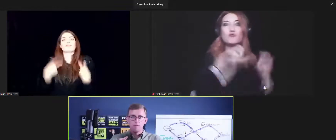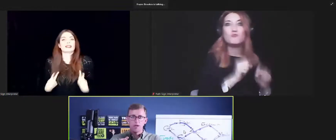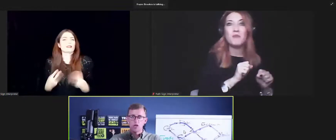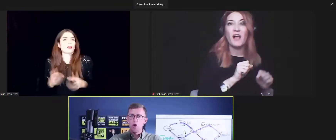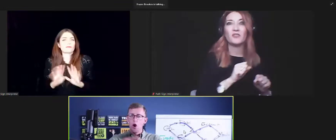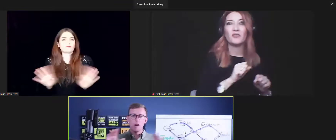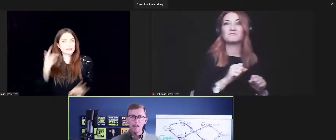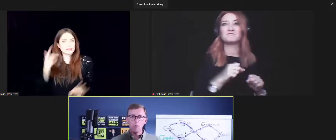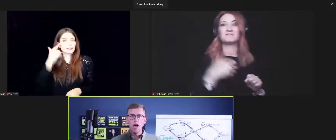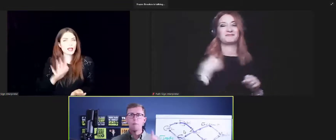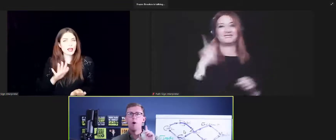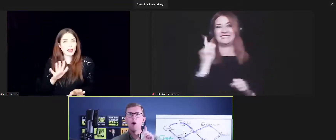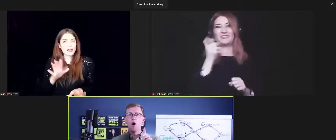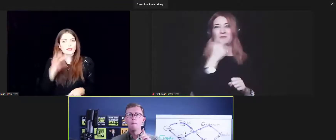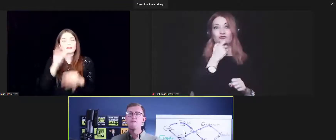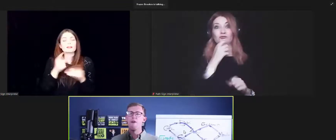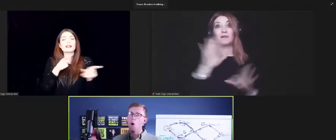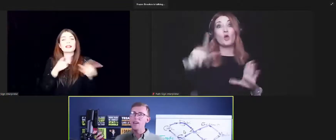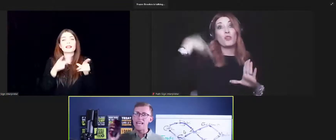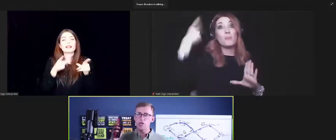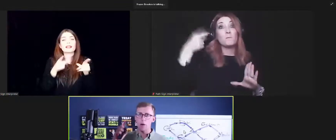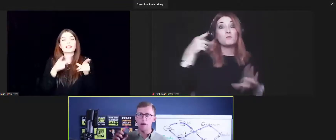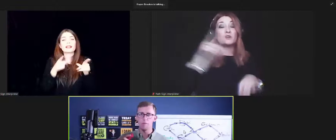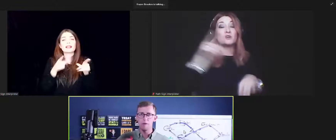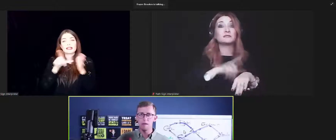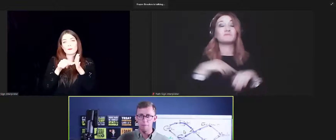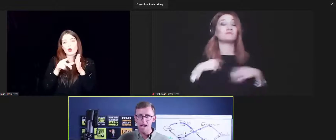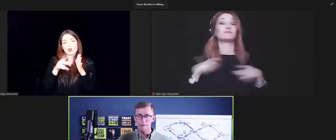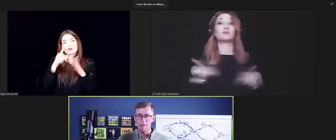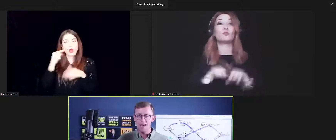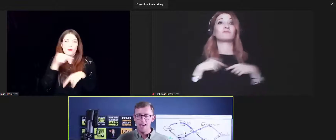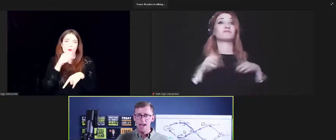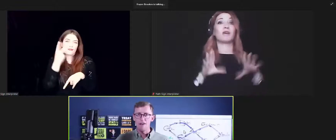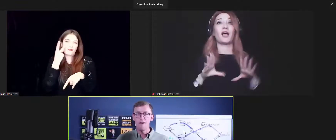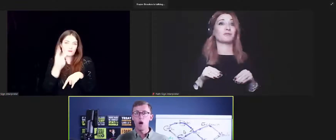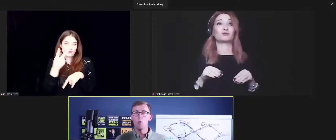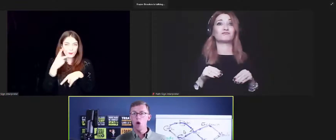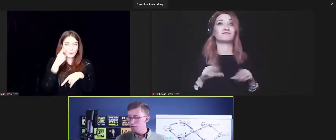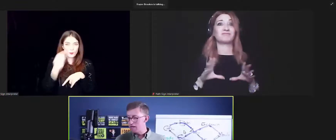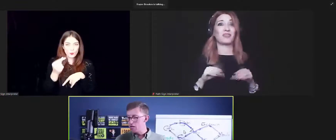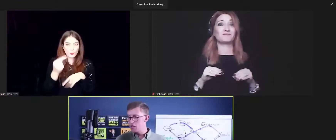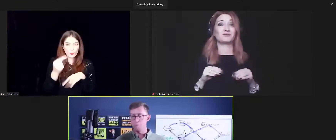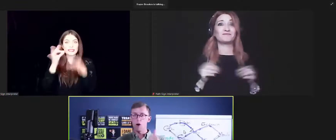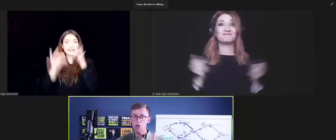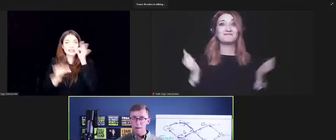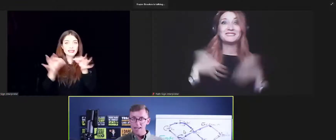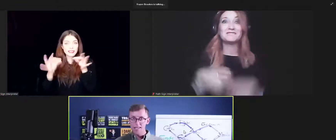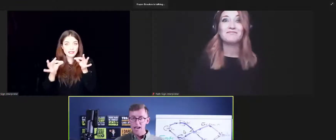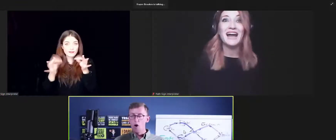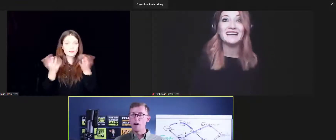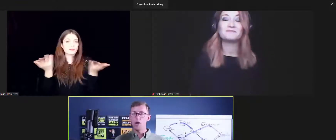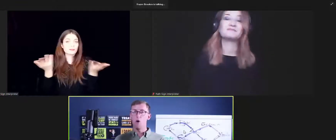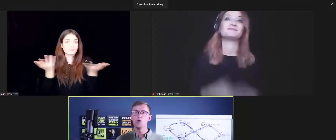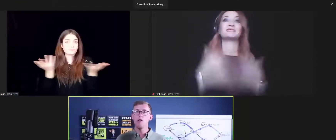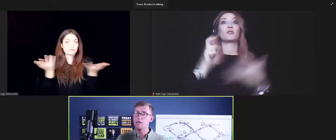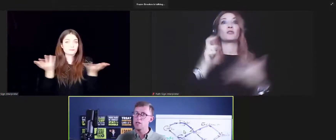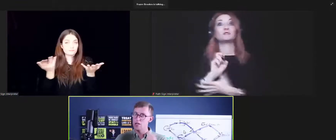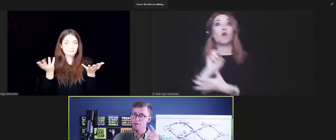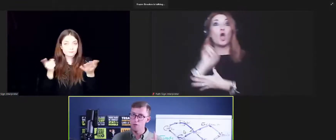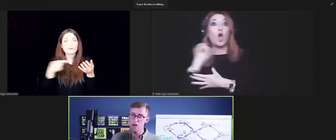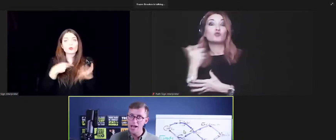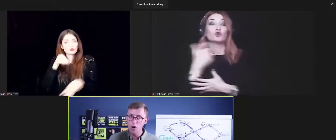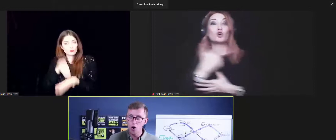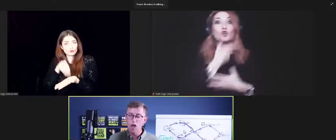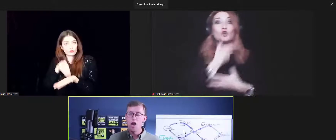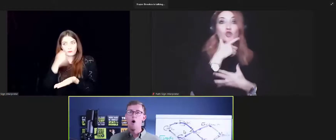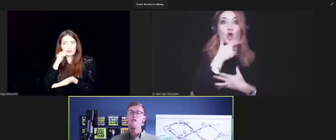There's not going to be any work, but my phone is going to be by me. If it goes off because it's a prospect, or it goes off because it's a